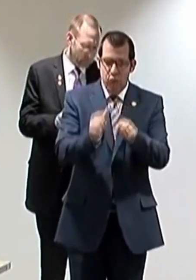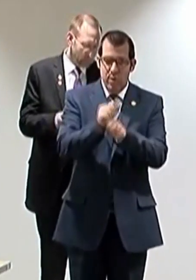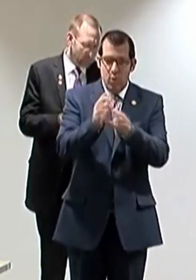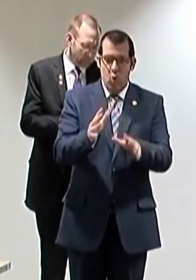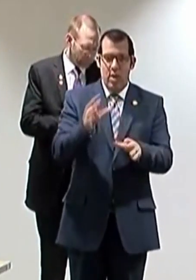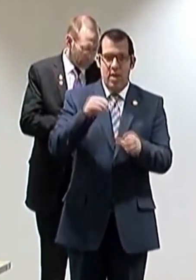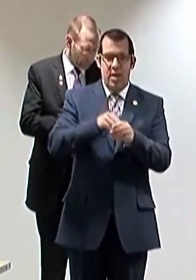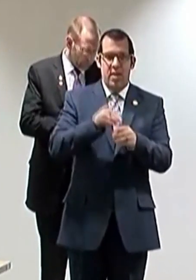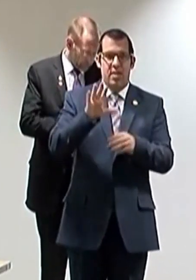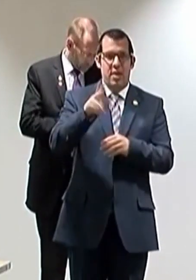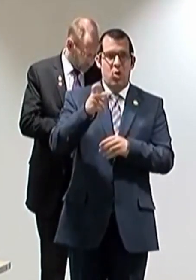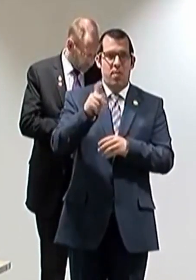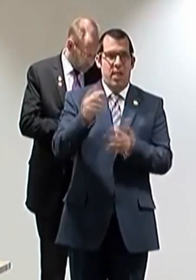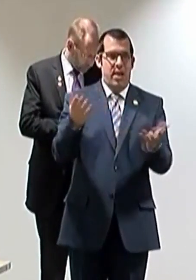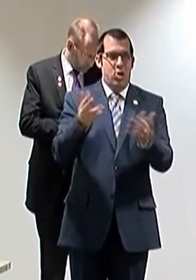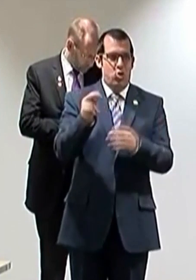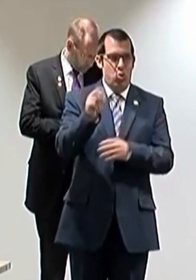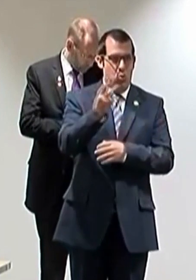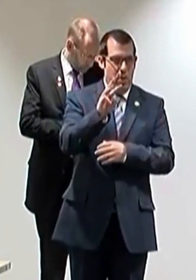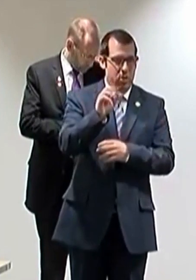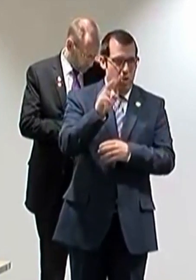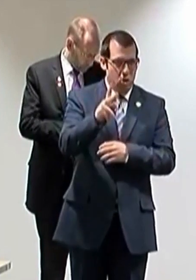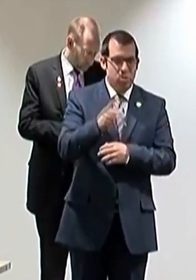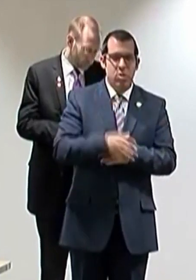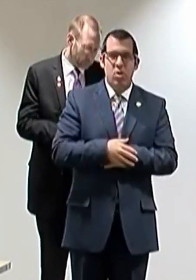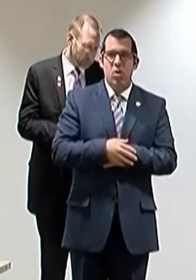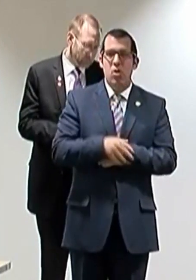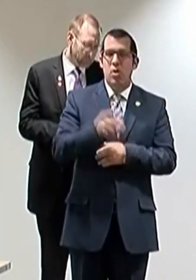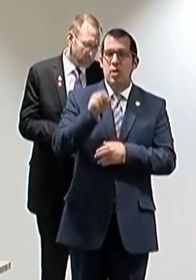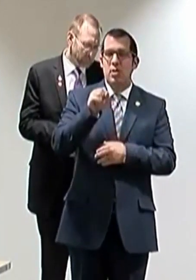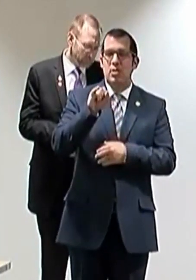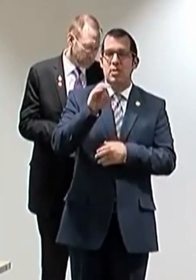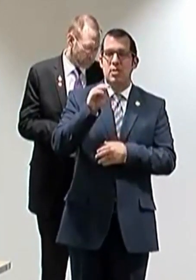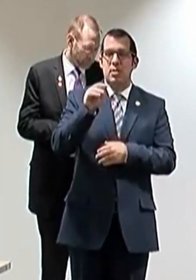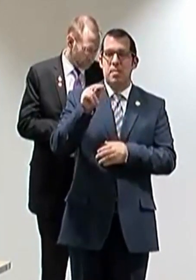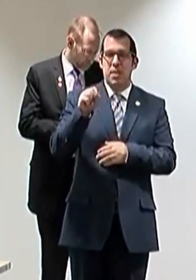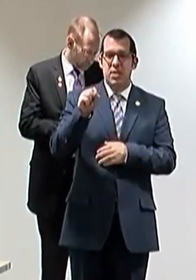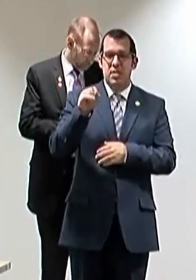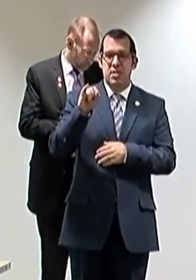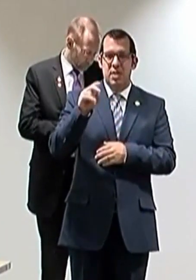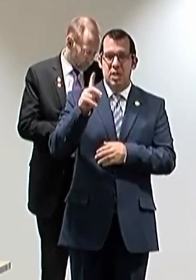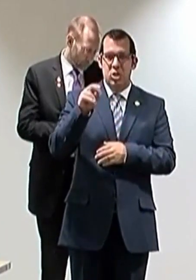Northwest Arkansas. Whenever you look at Simmons Industry, they have health